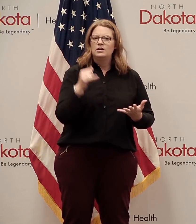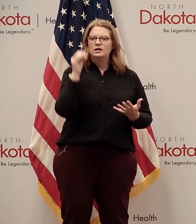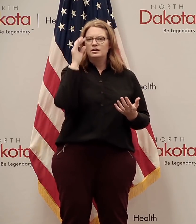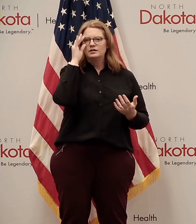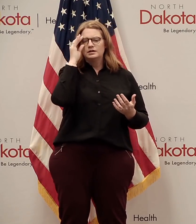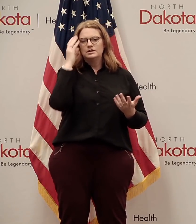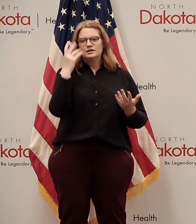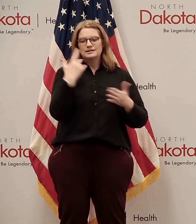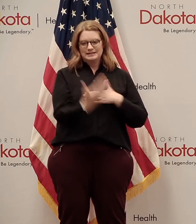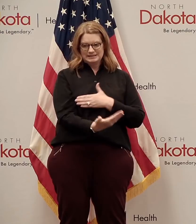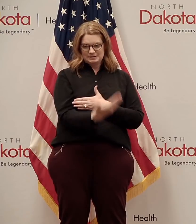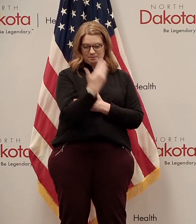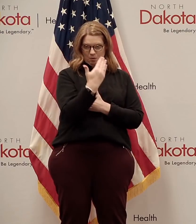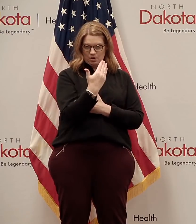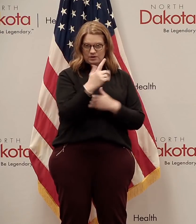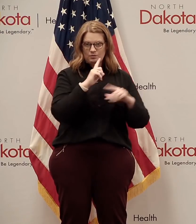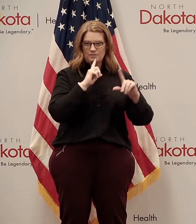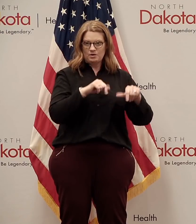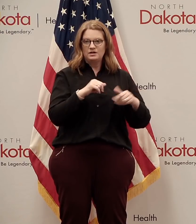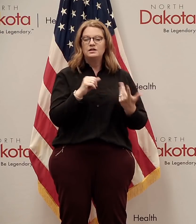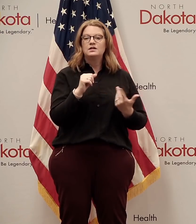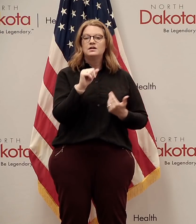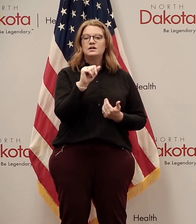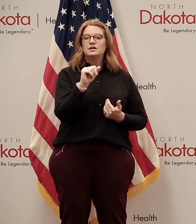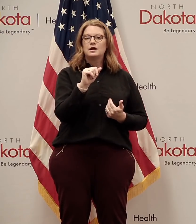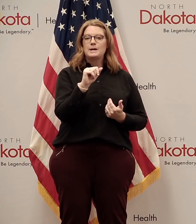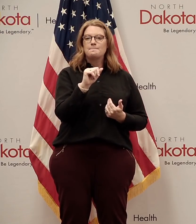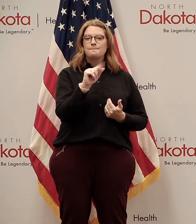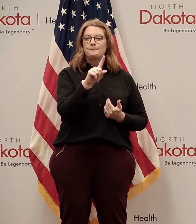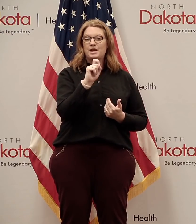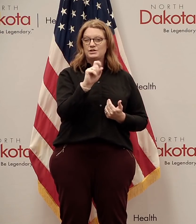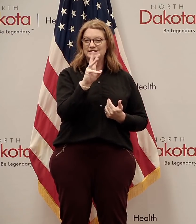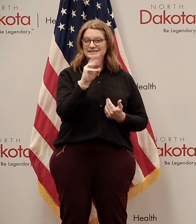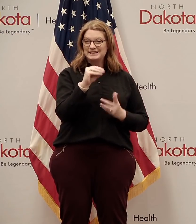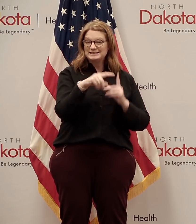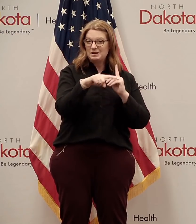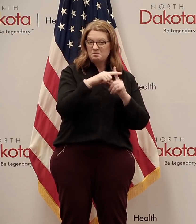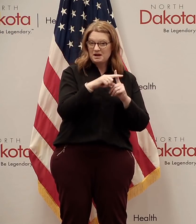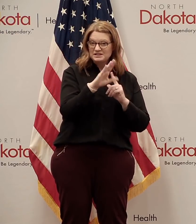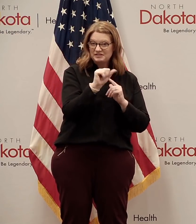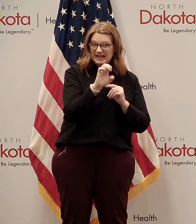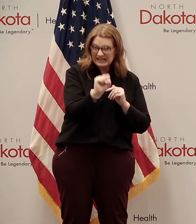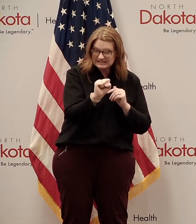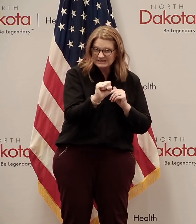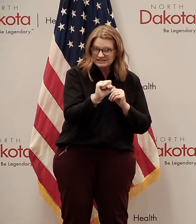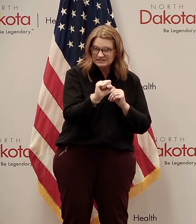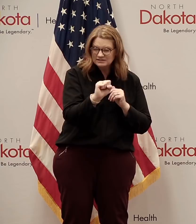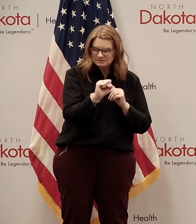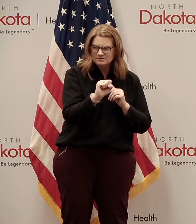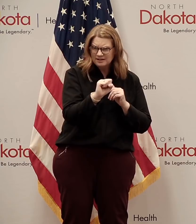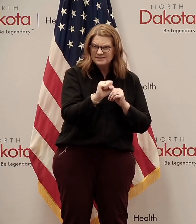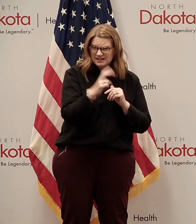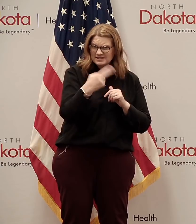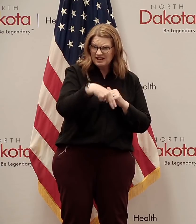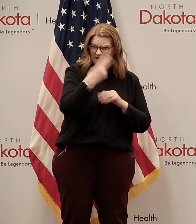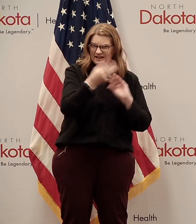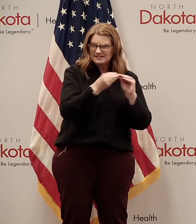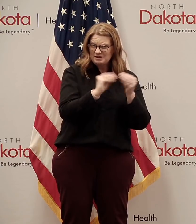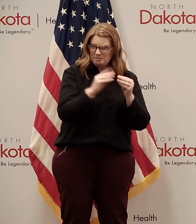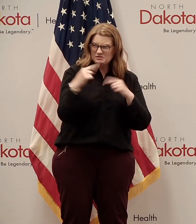which was reported this morning, it was reported that we had 160 positive cases. That would have been our highest daily total so far.